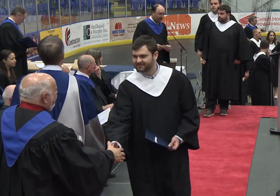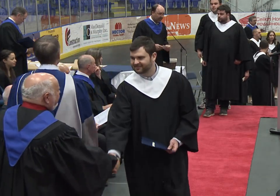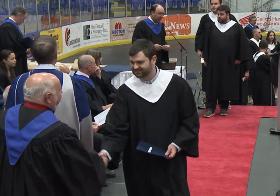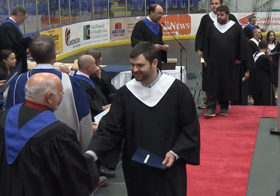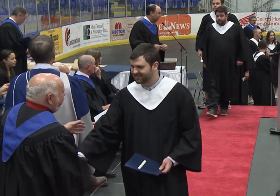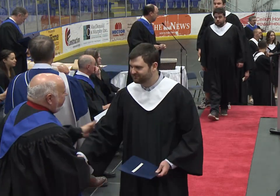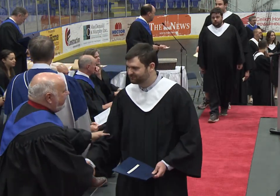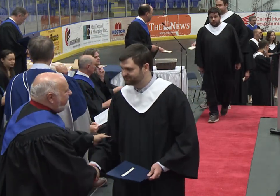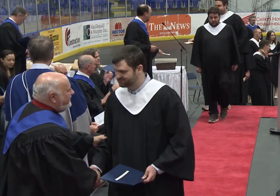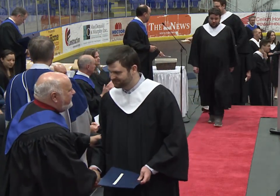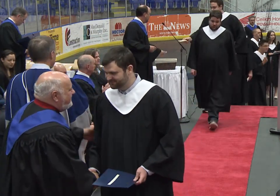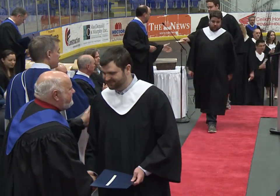Dan McClelland.